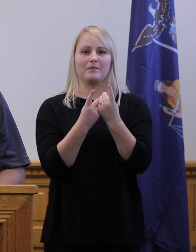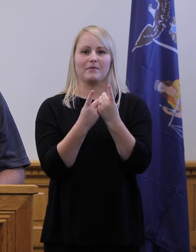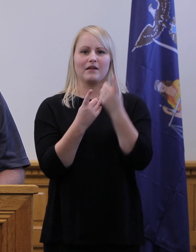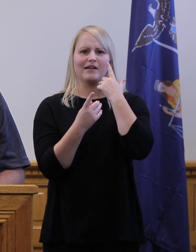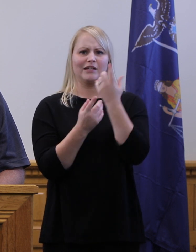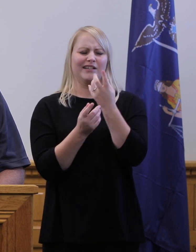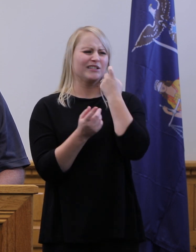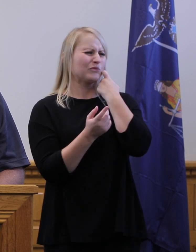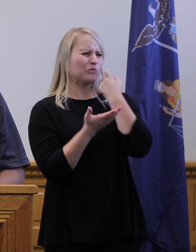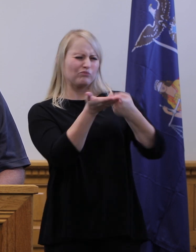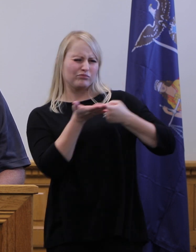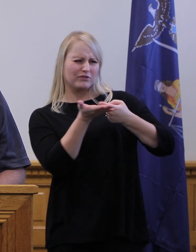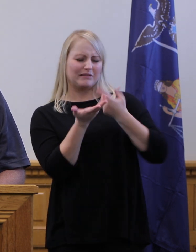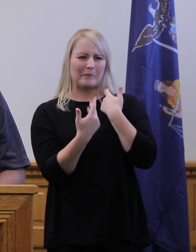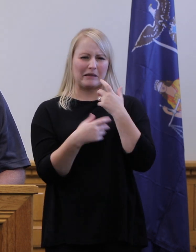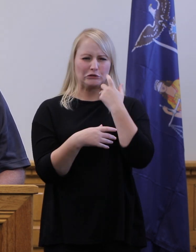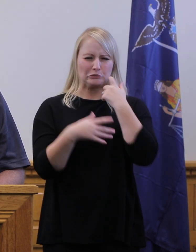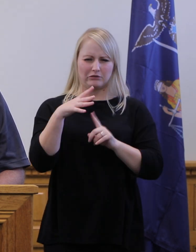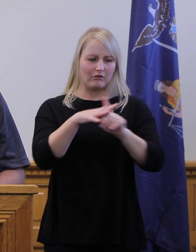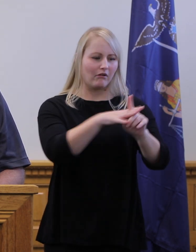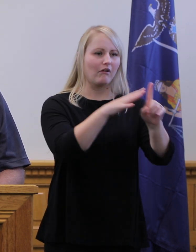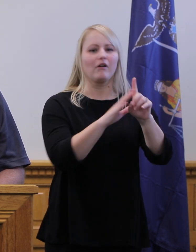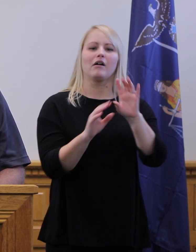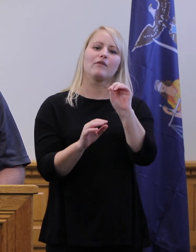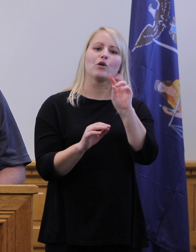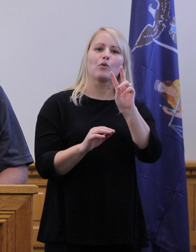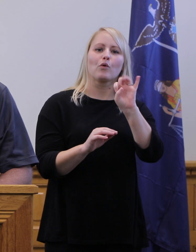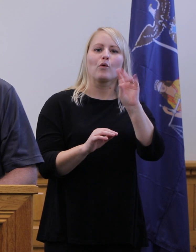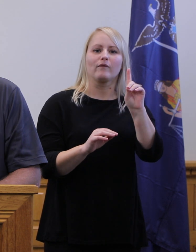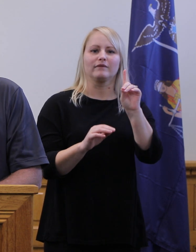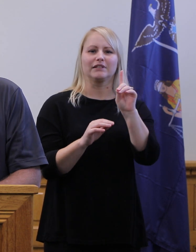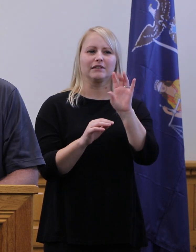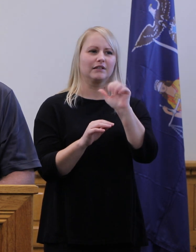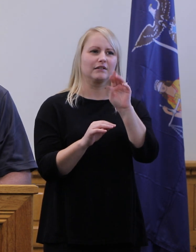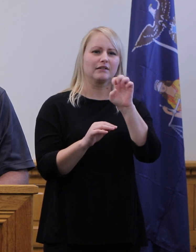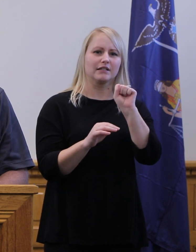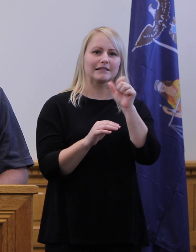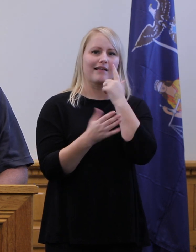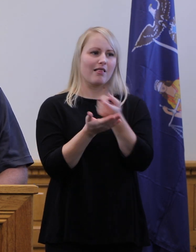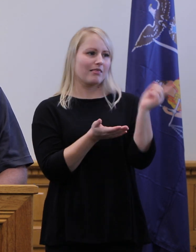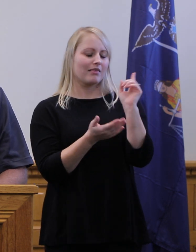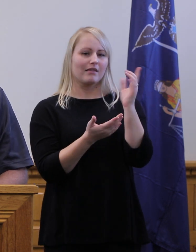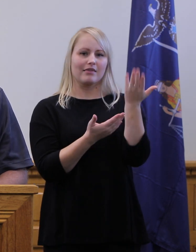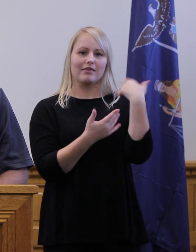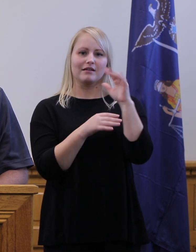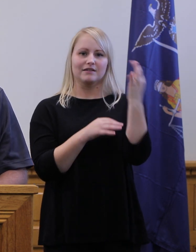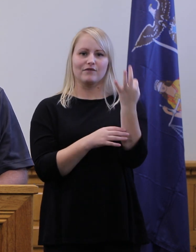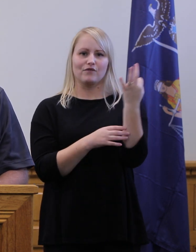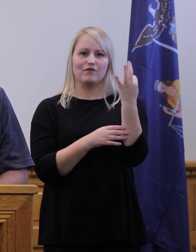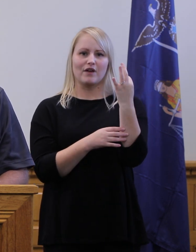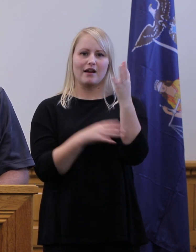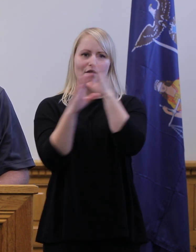weeks about the increase in COVID cases at SUNY Oswego. Last Friday, President Stanley announced that the college would